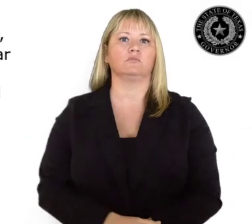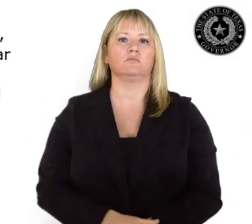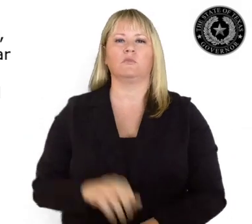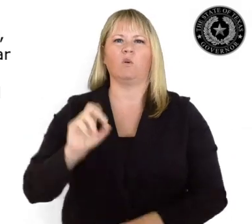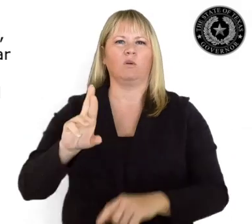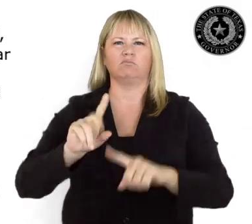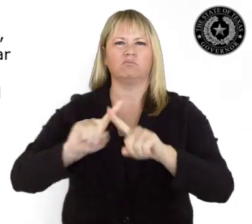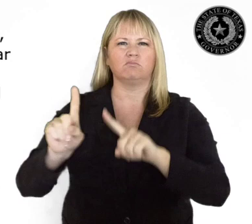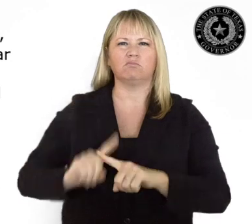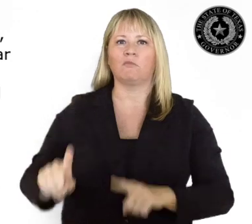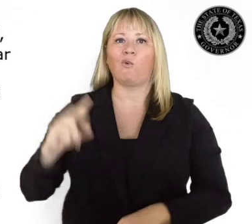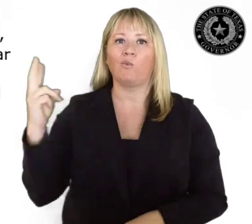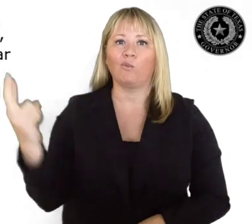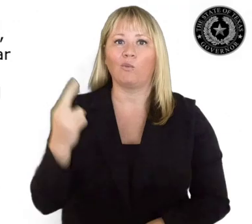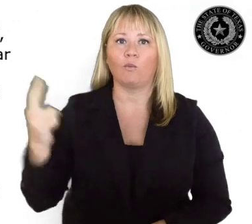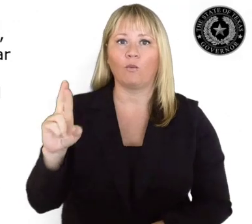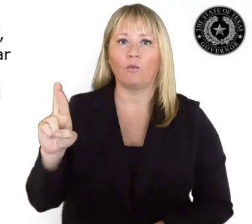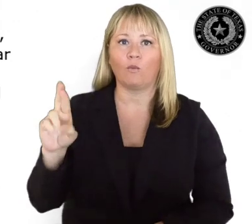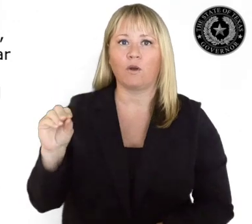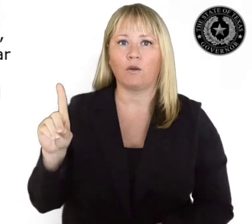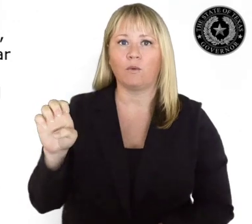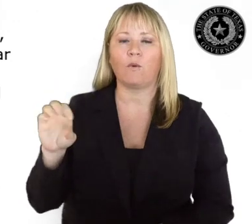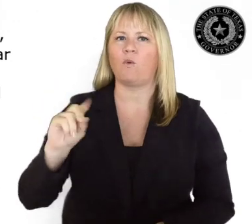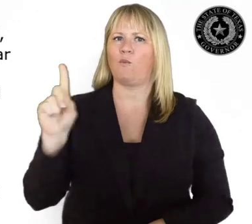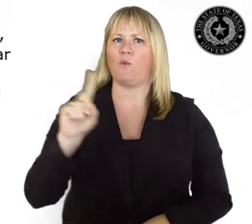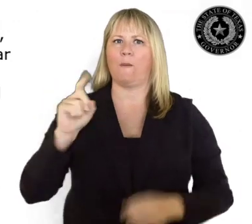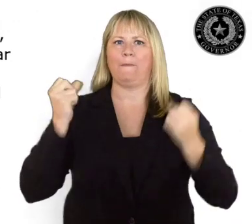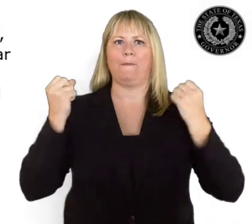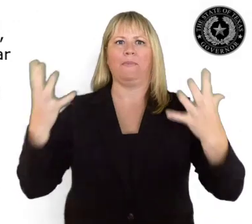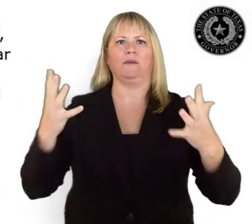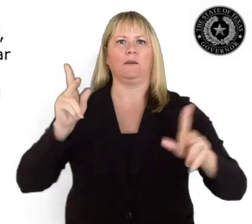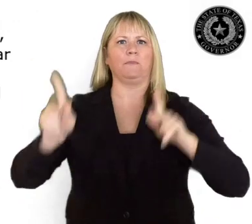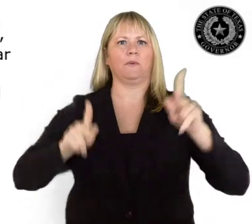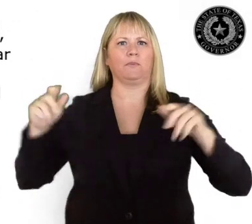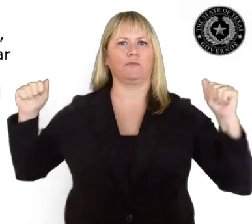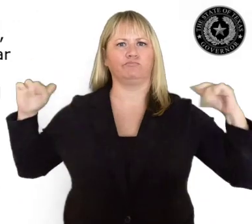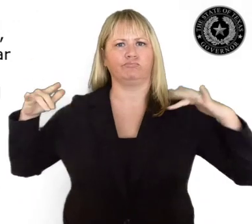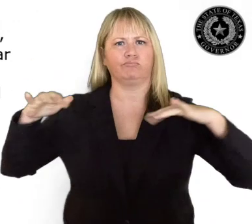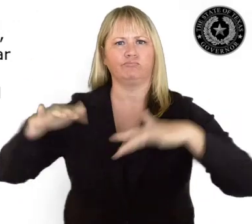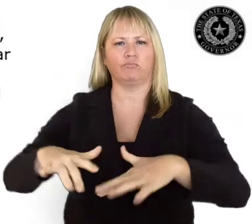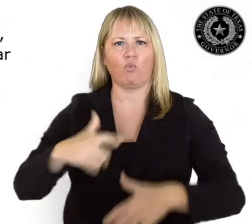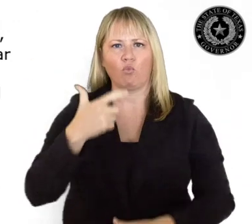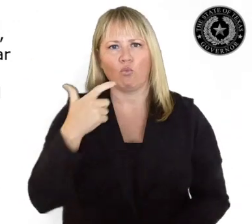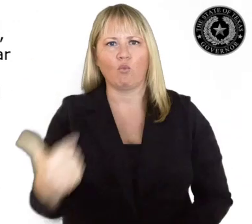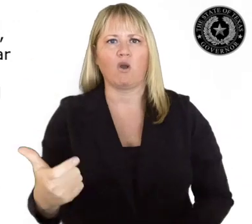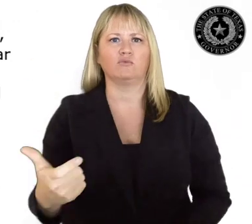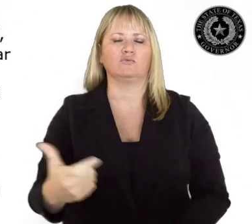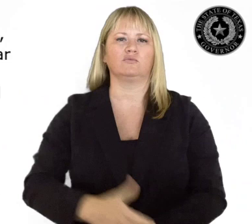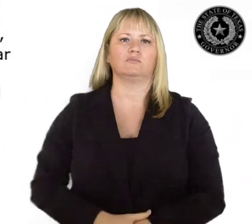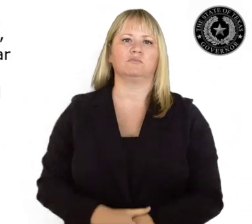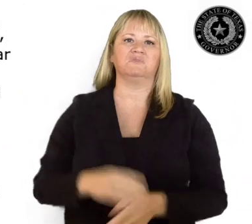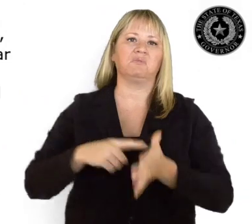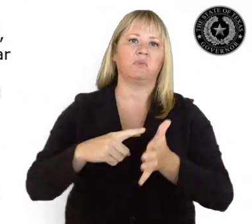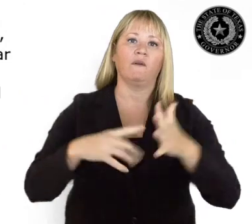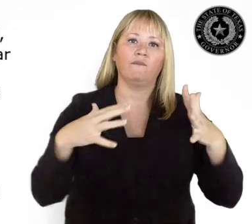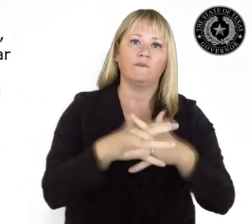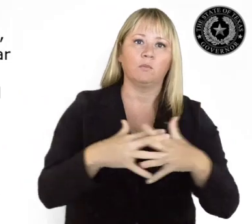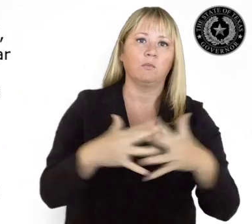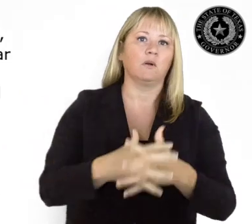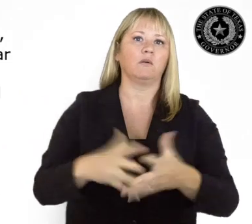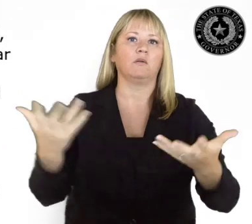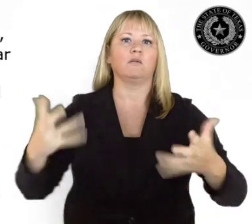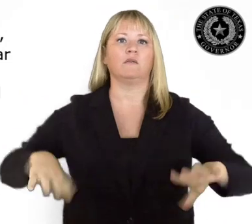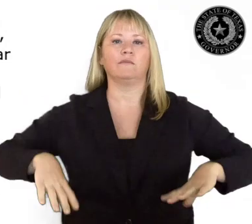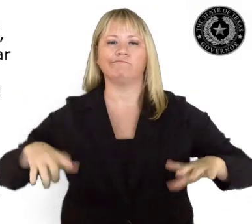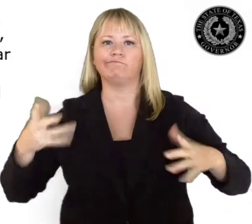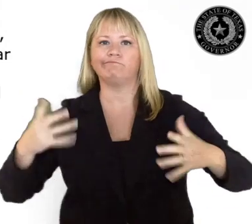events, shall remain limited to 50% of the normal operating limits as determined by the owner.